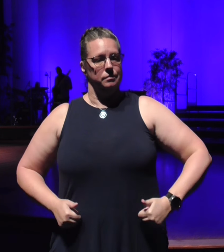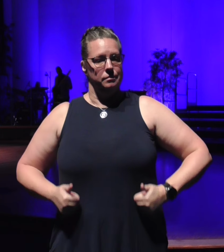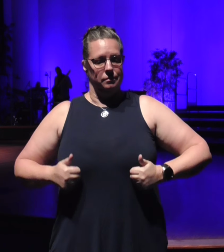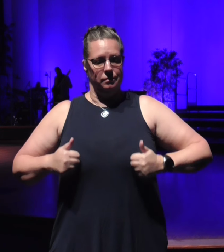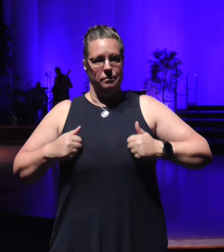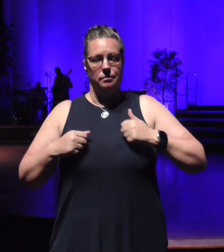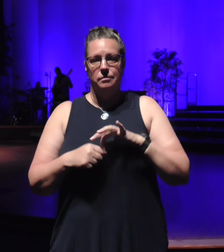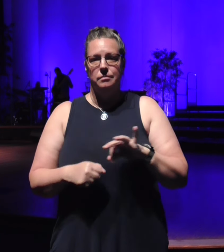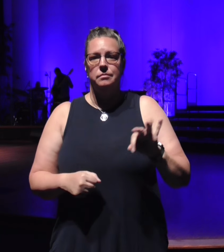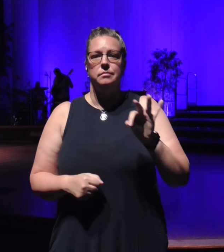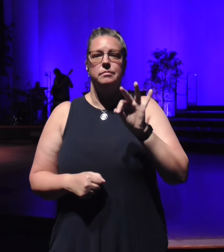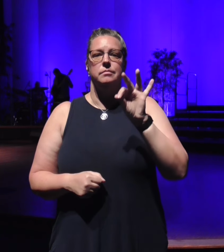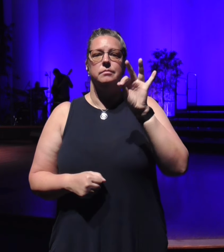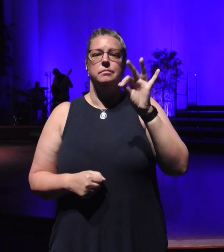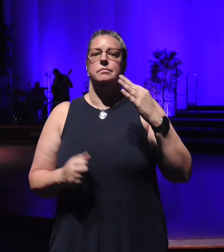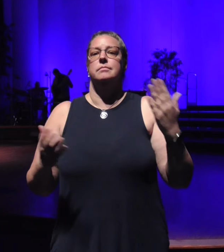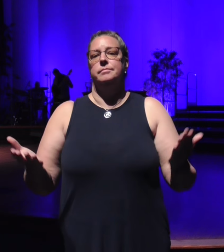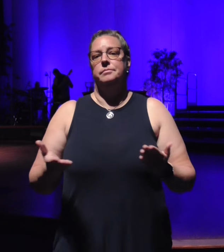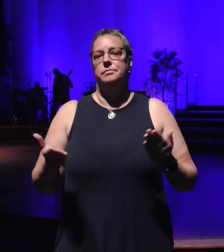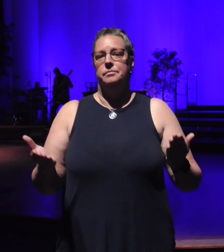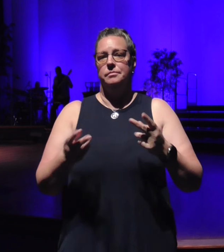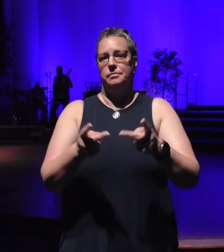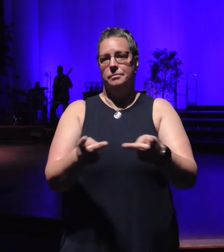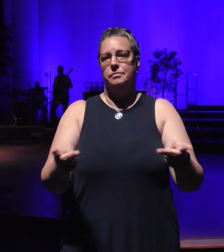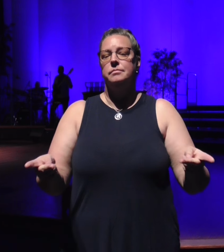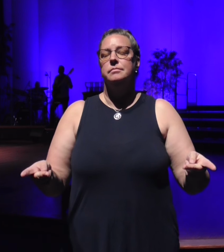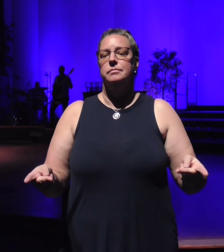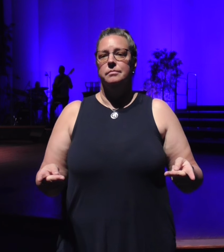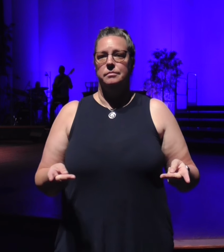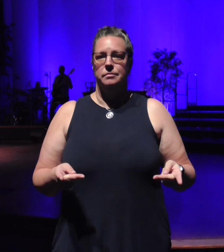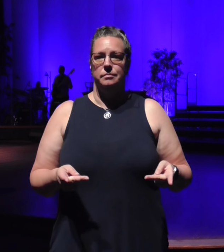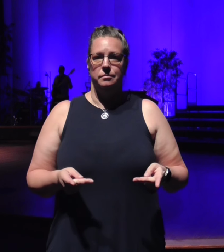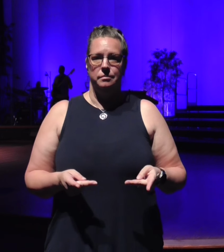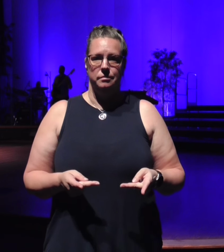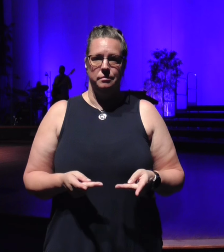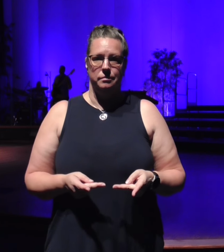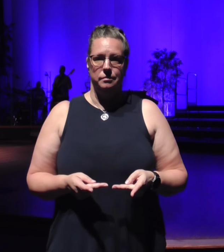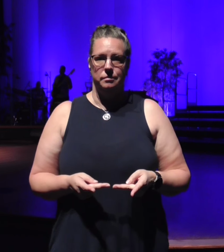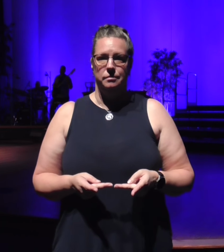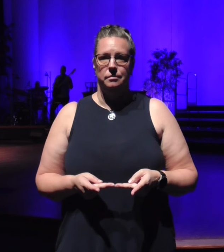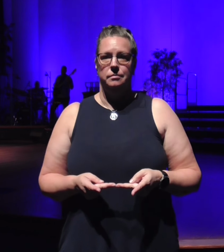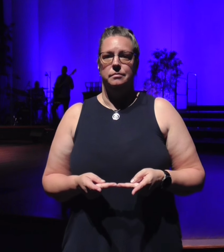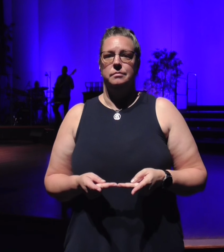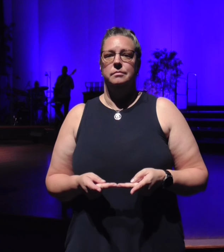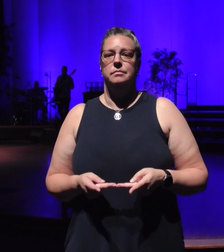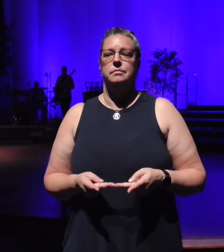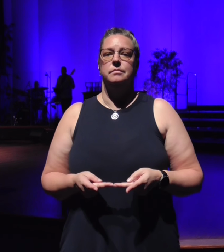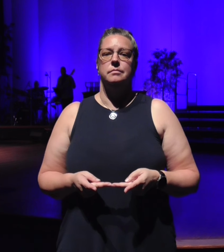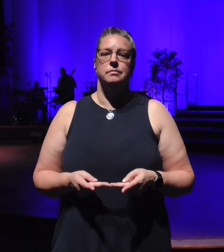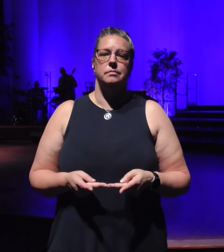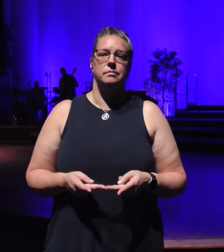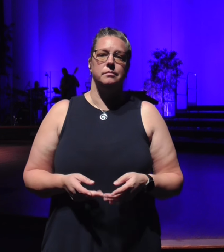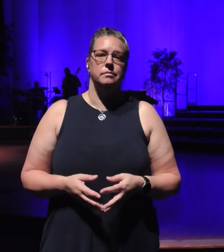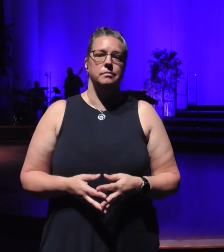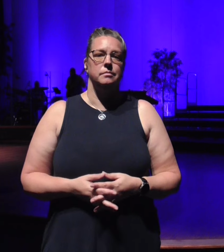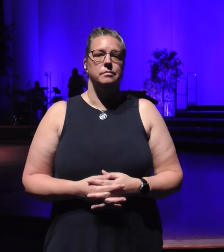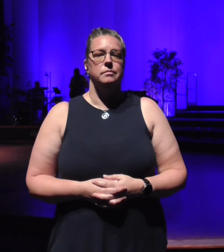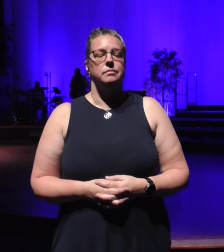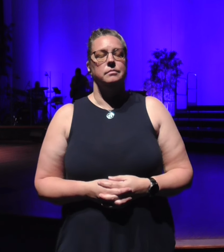Surely the presence God is in this place.